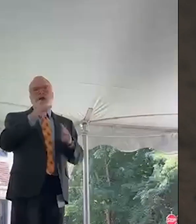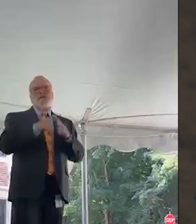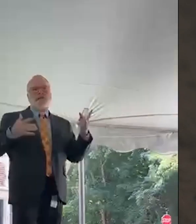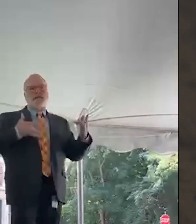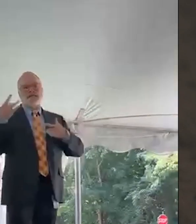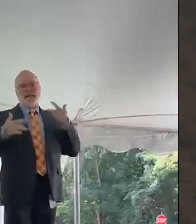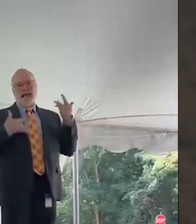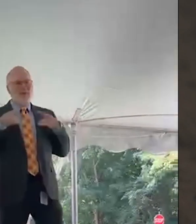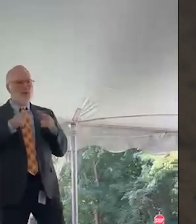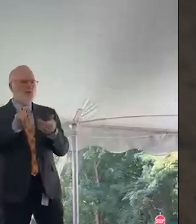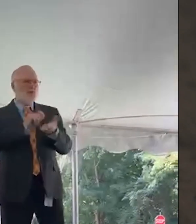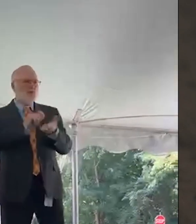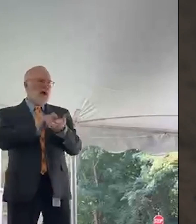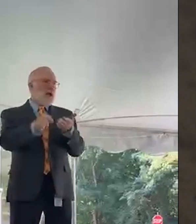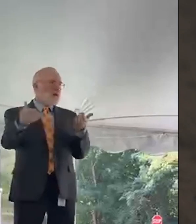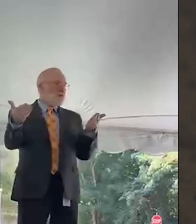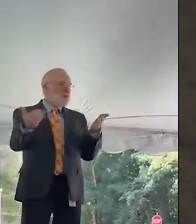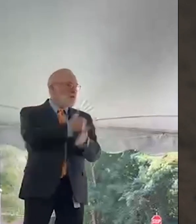new campus.